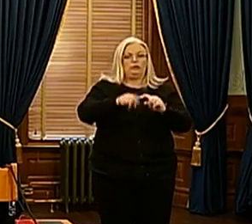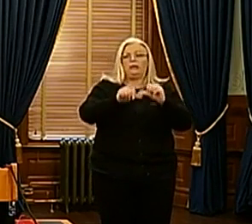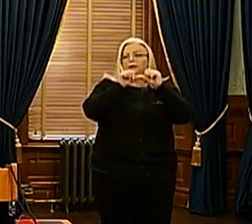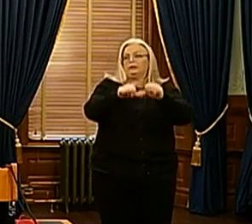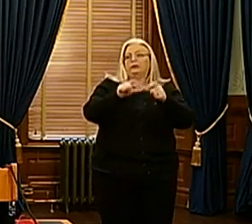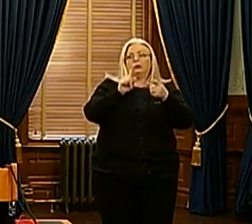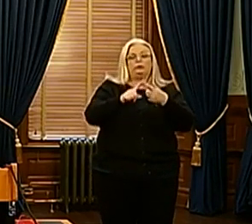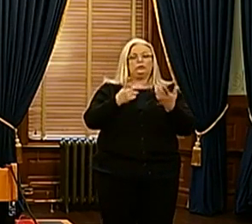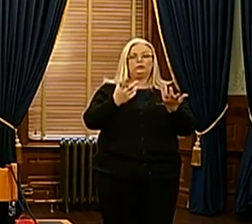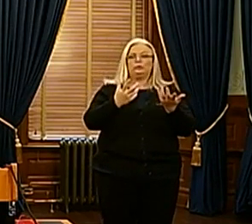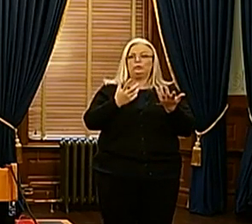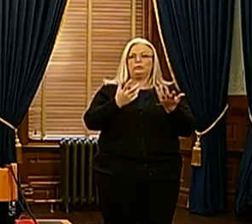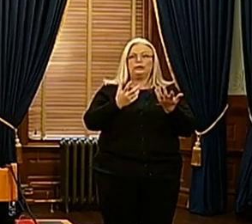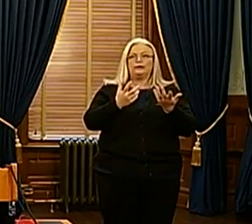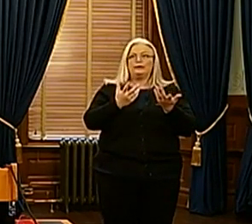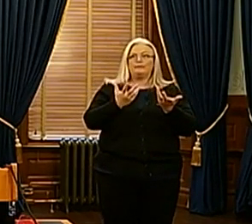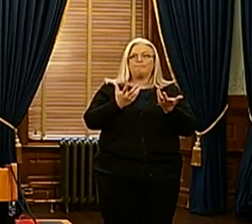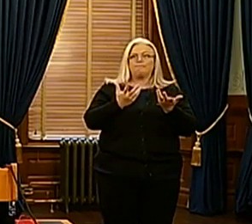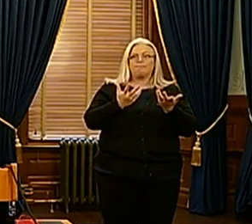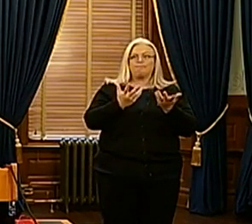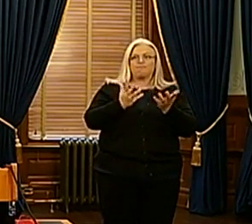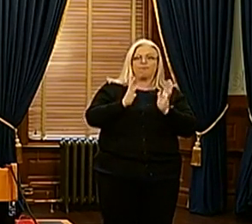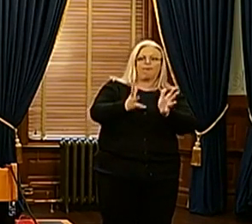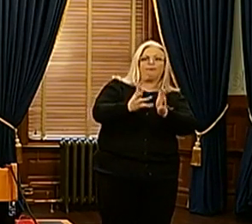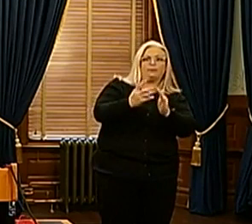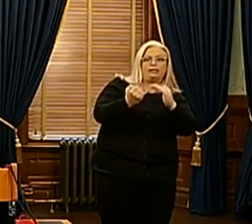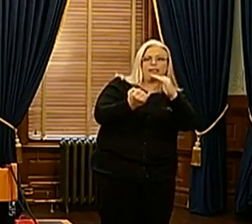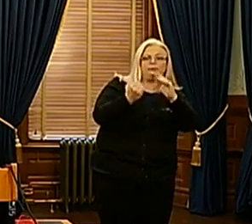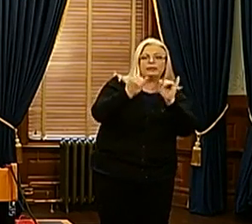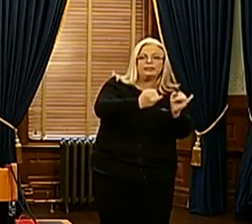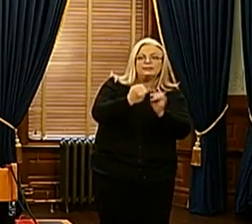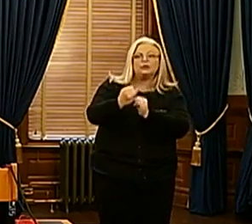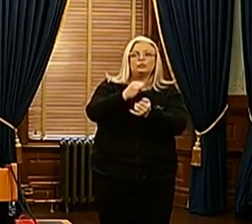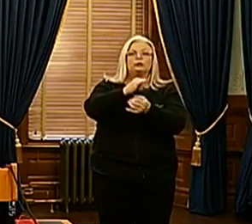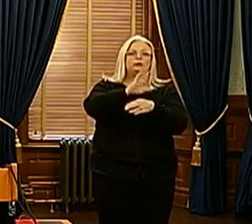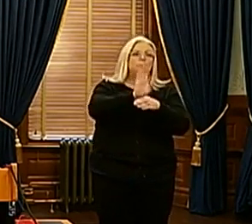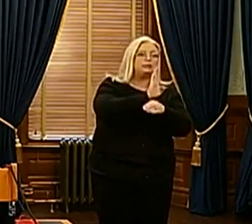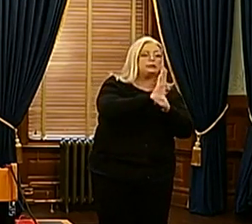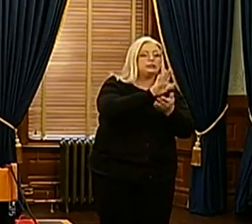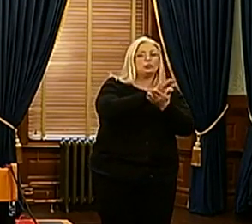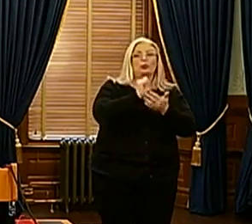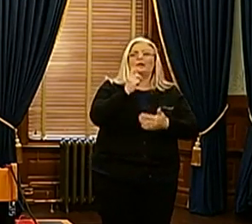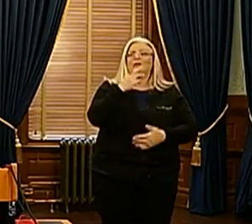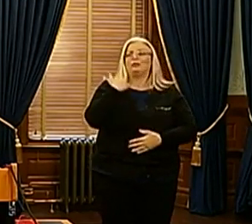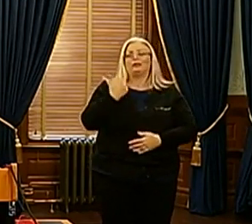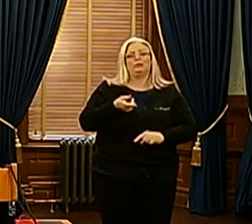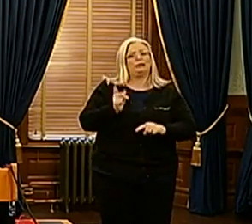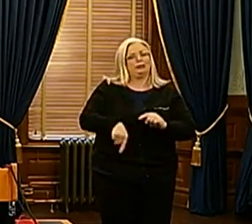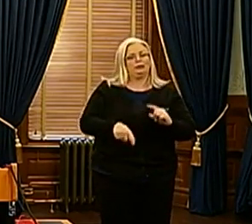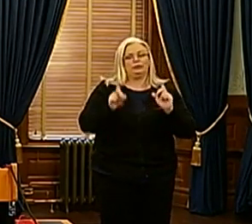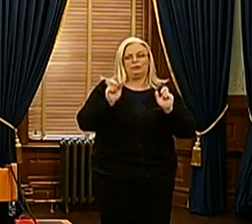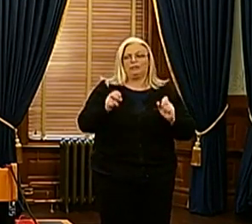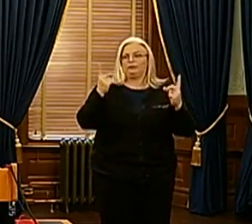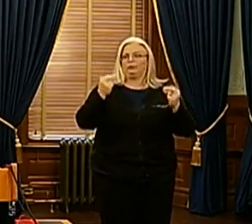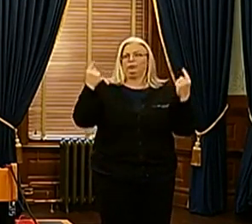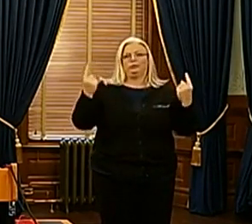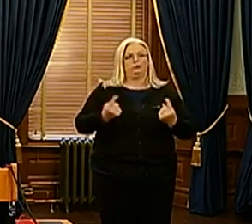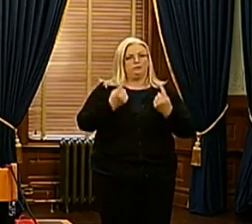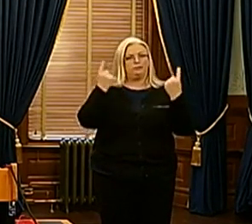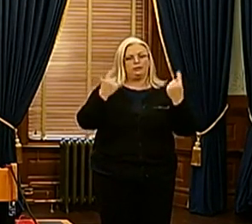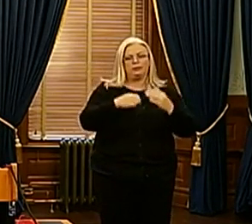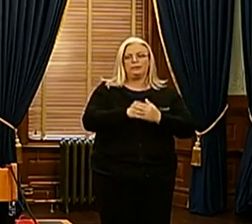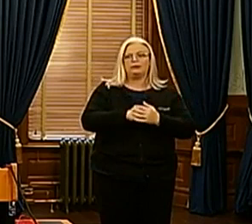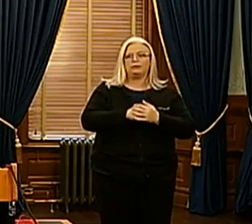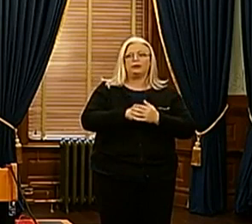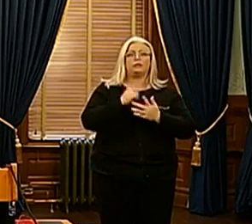to leave our individuals and our businesses and our schools at risk like this. We've got to do something. And I think